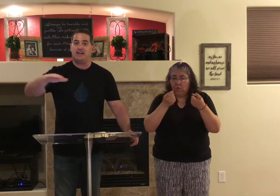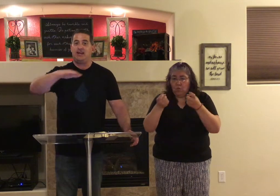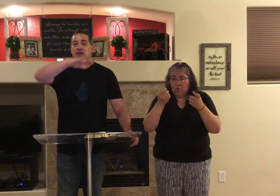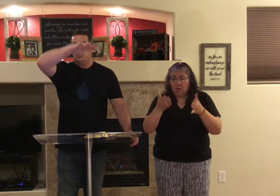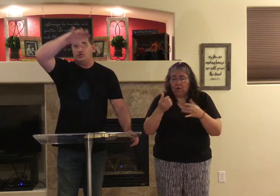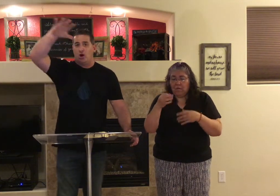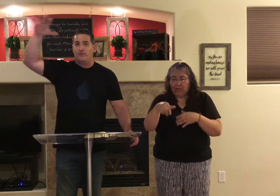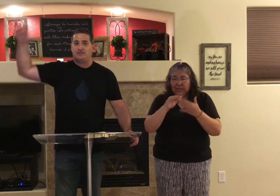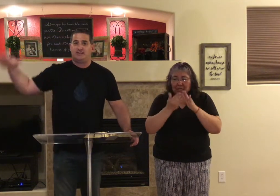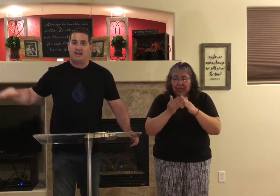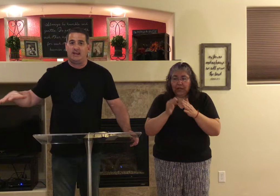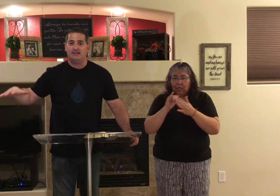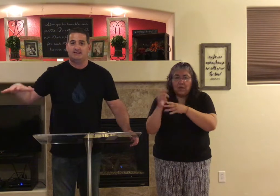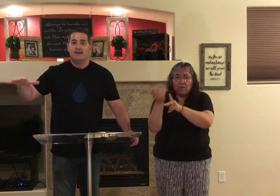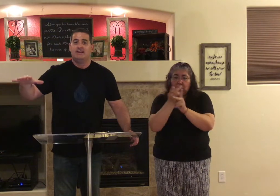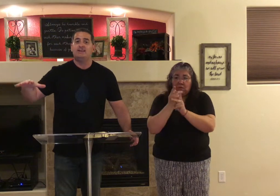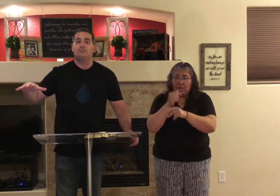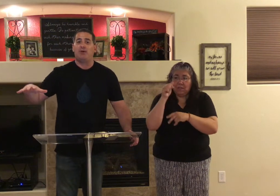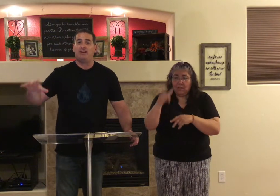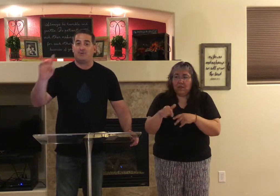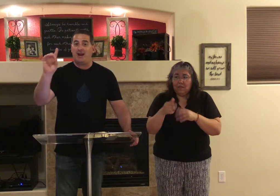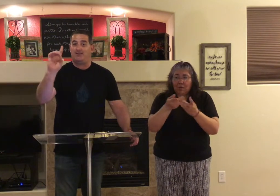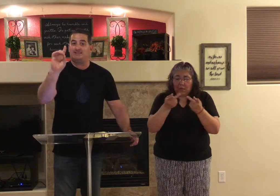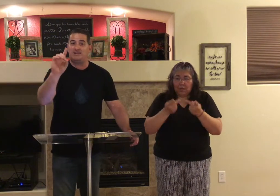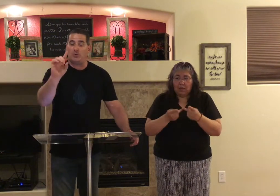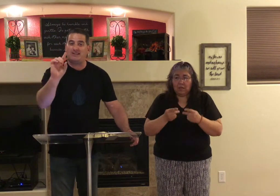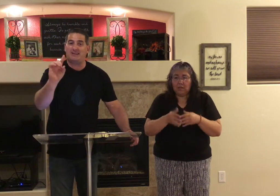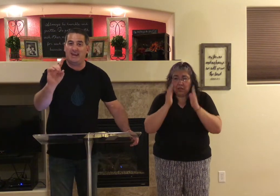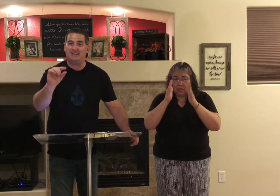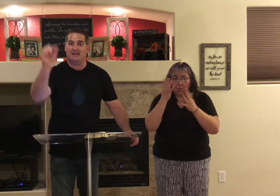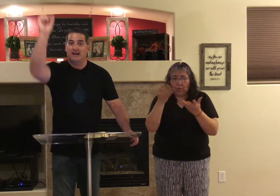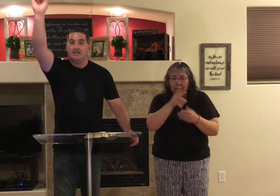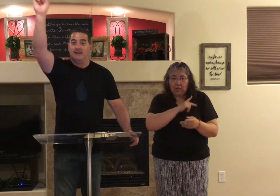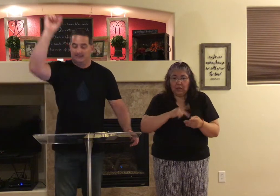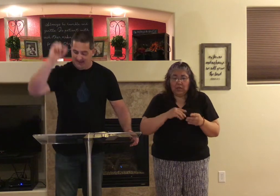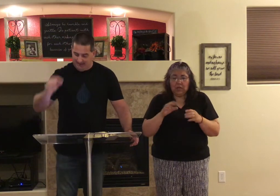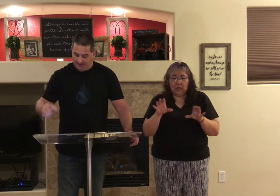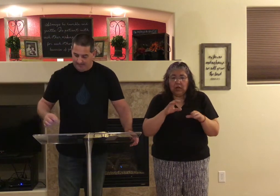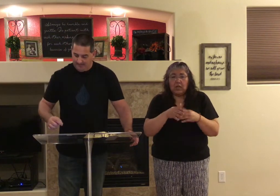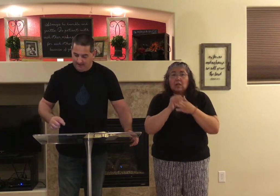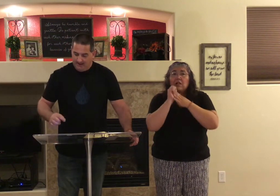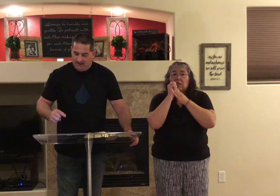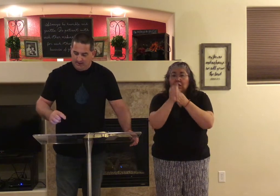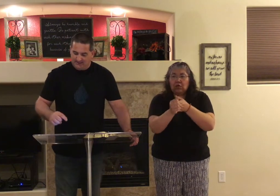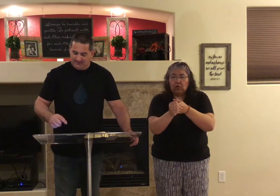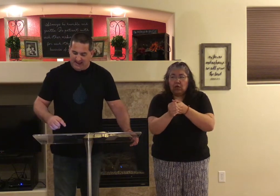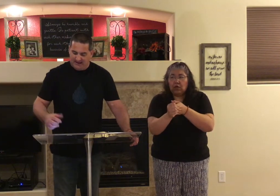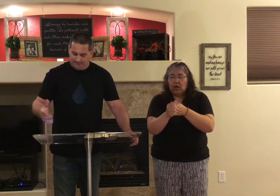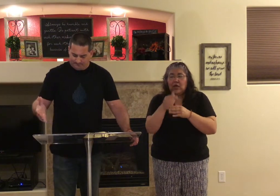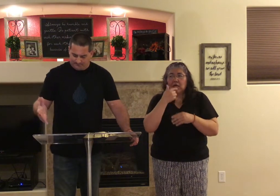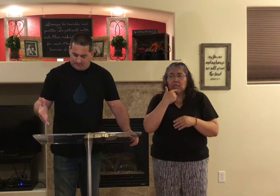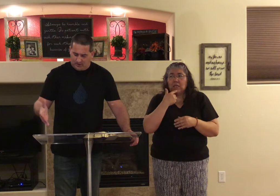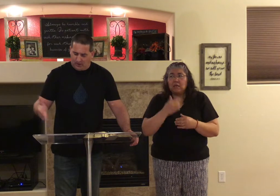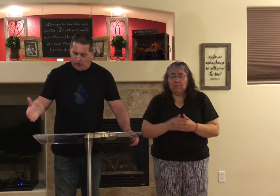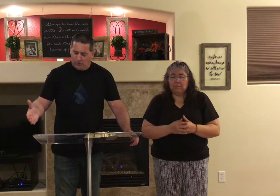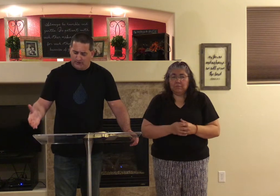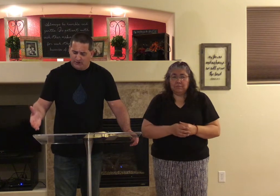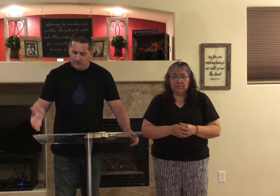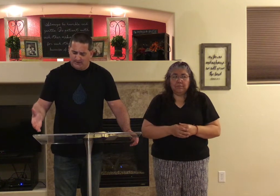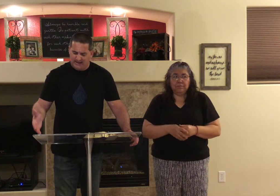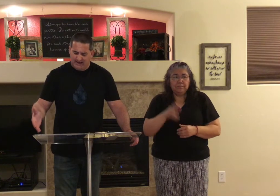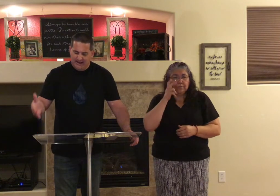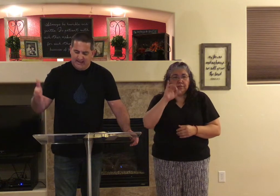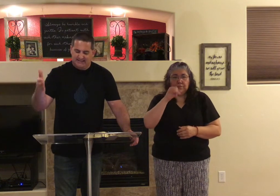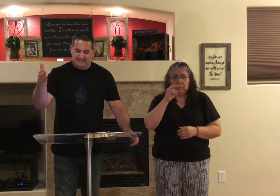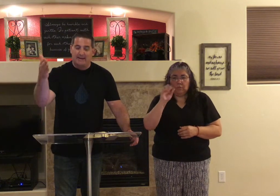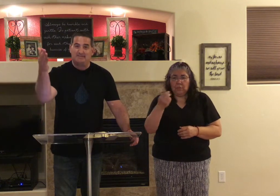this city, who is overseeing this place, right? Listen to what the king did. The leader, he was saying, heard what